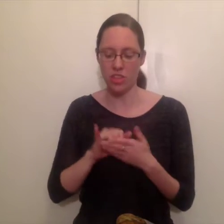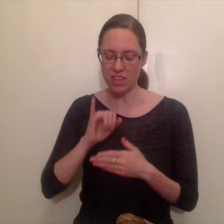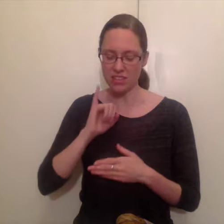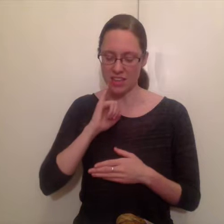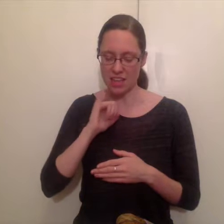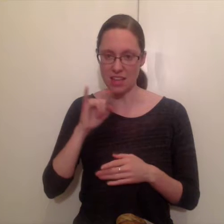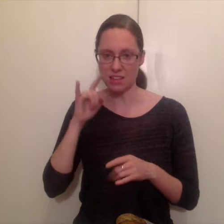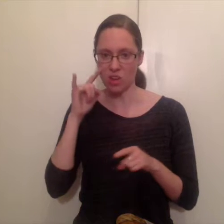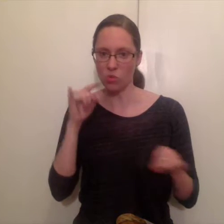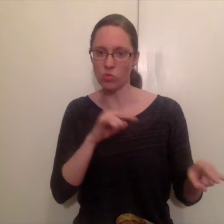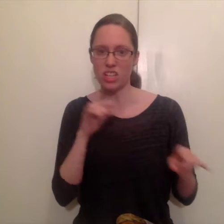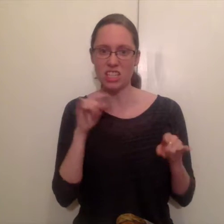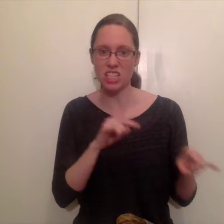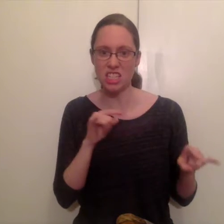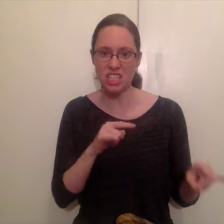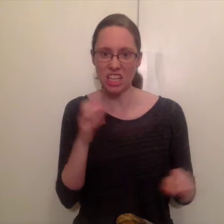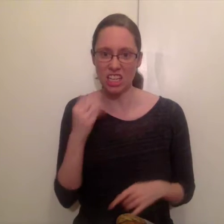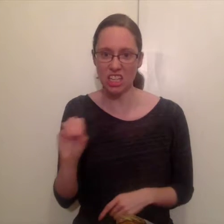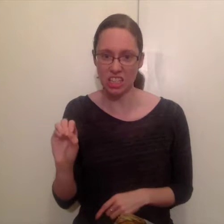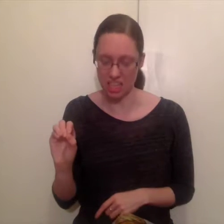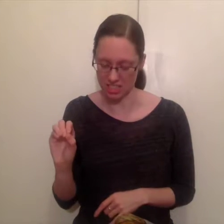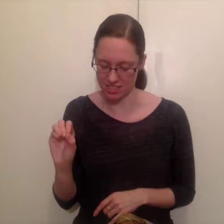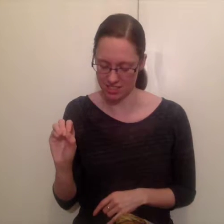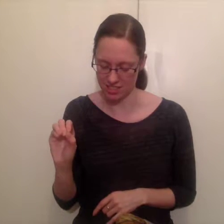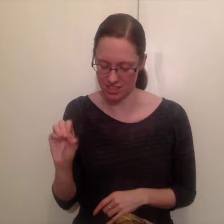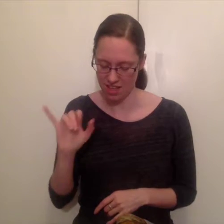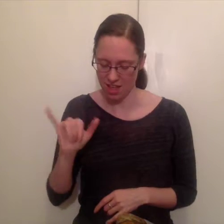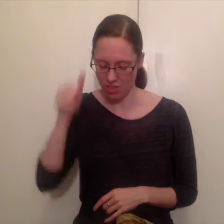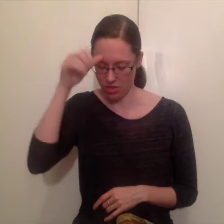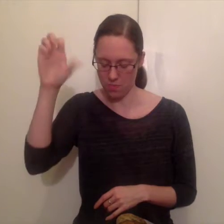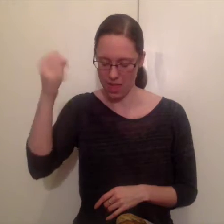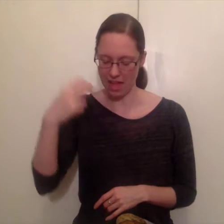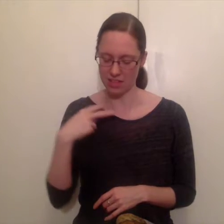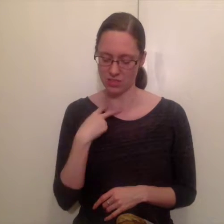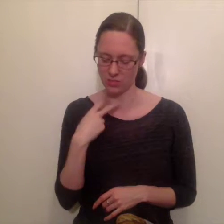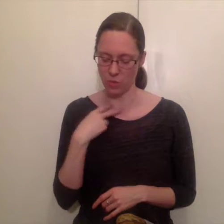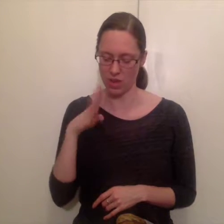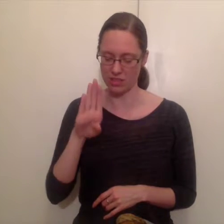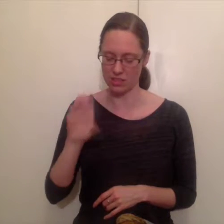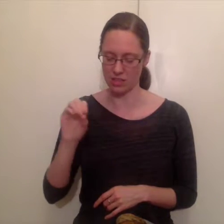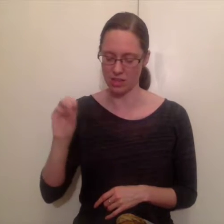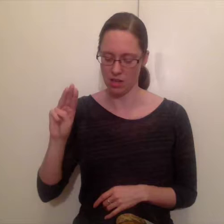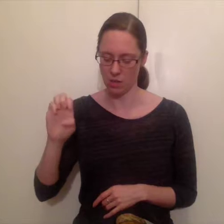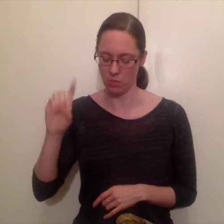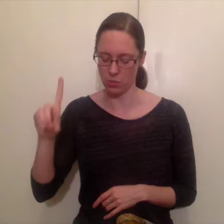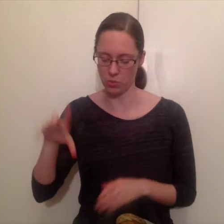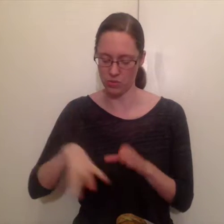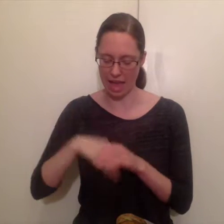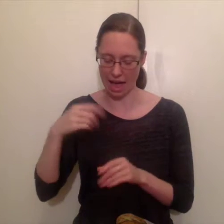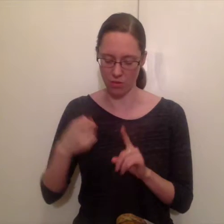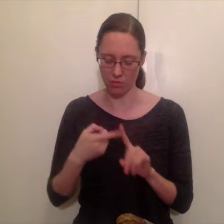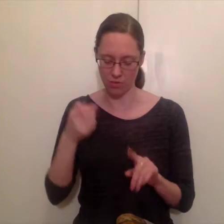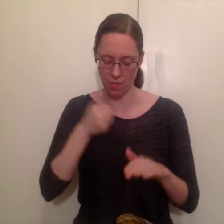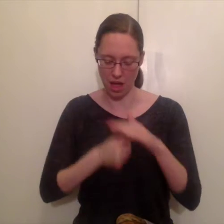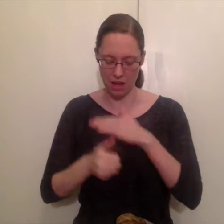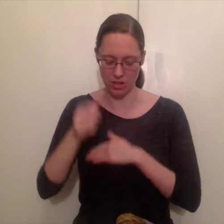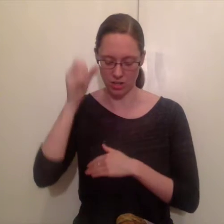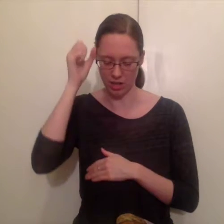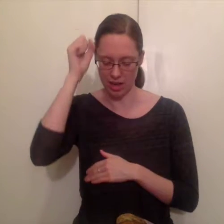"This is ridiculous," the man's voice boomed out from under